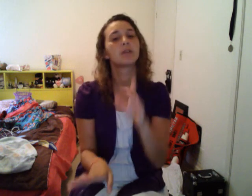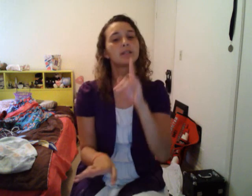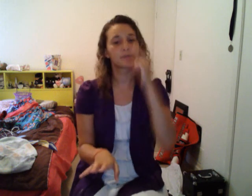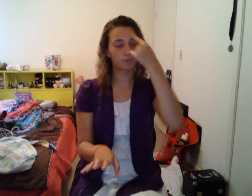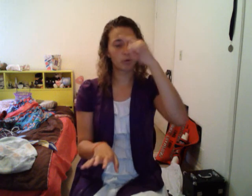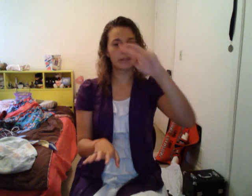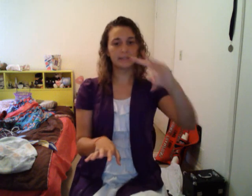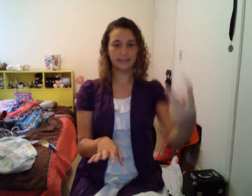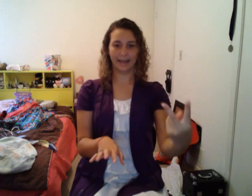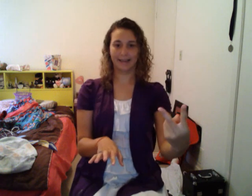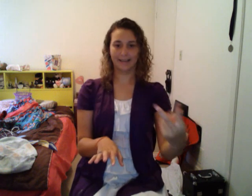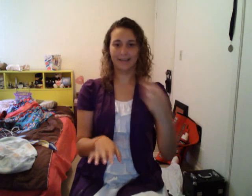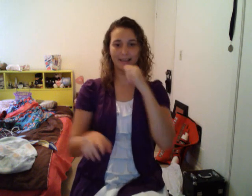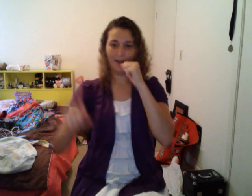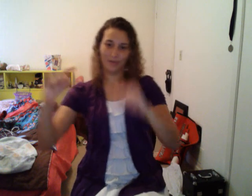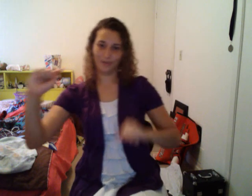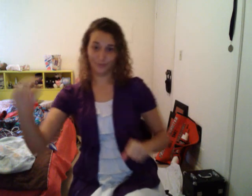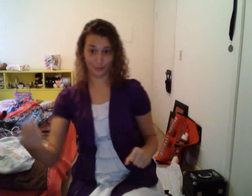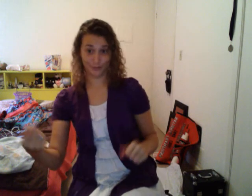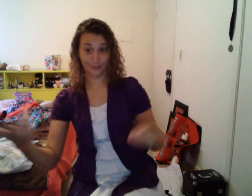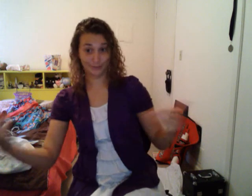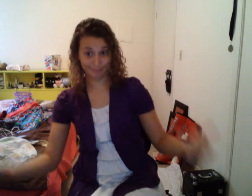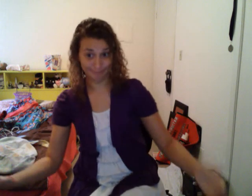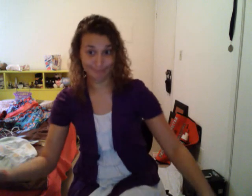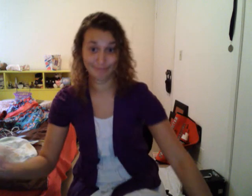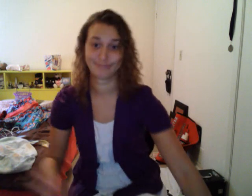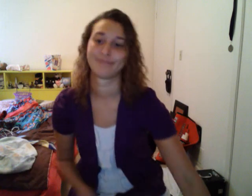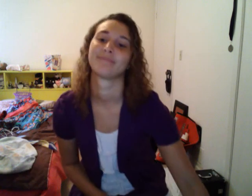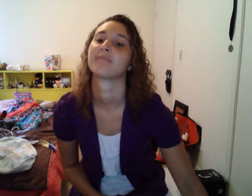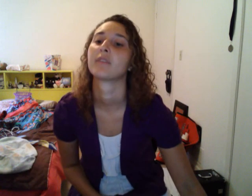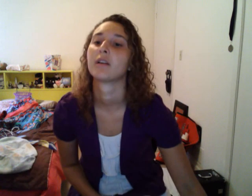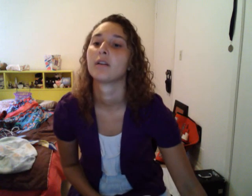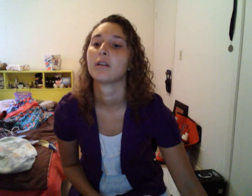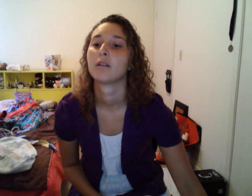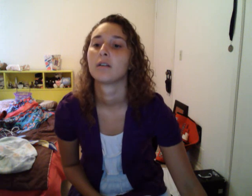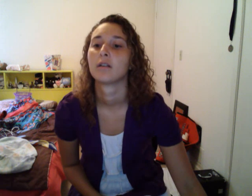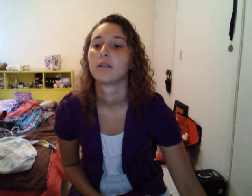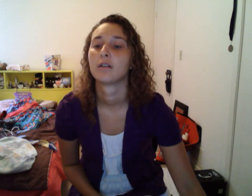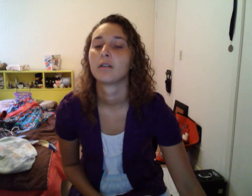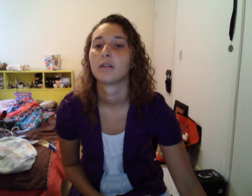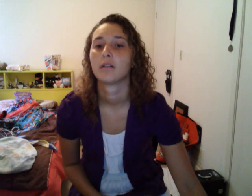version of each story we considered. So this points